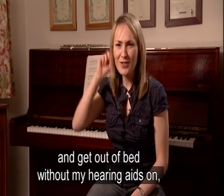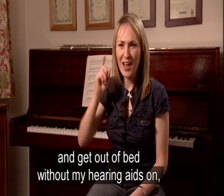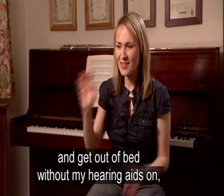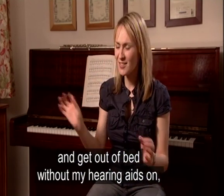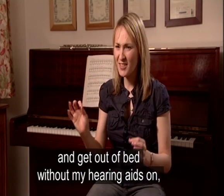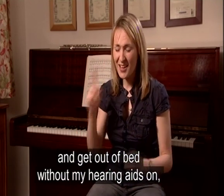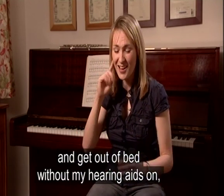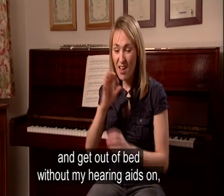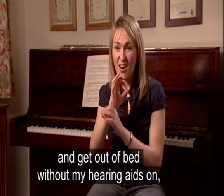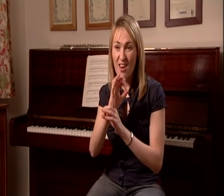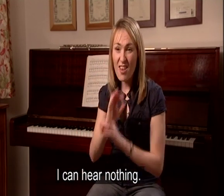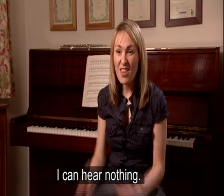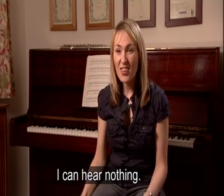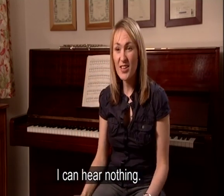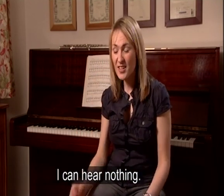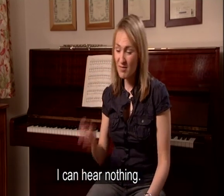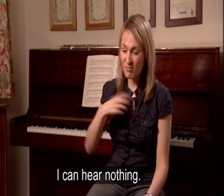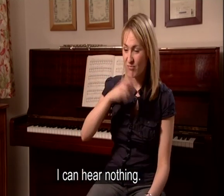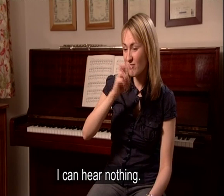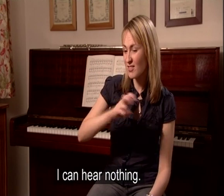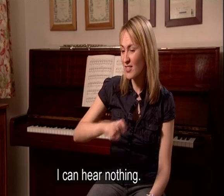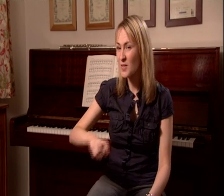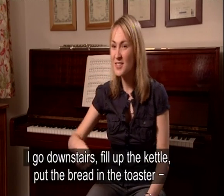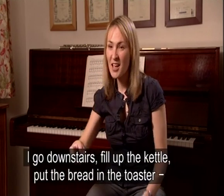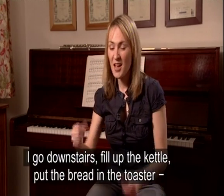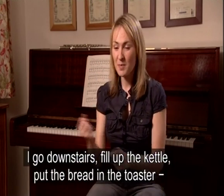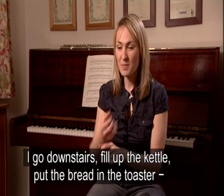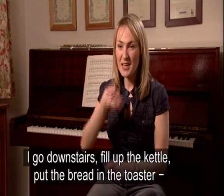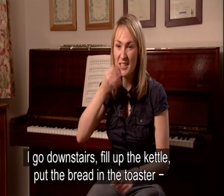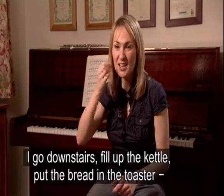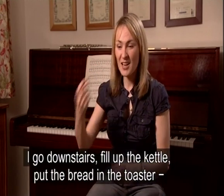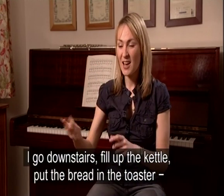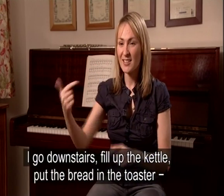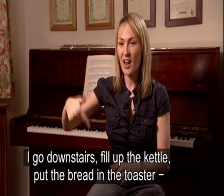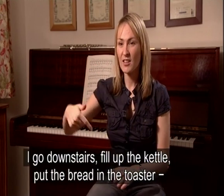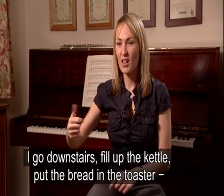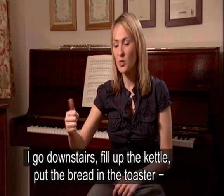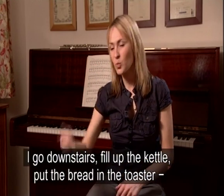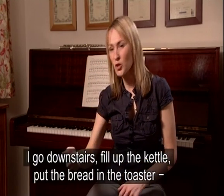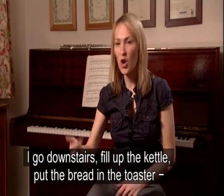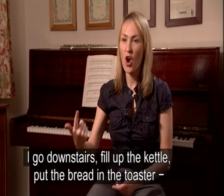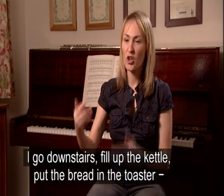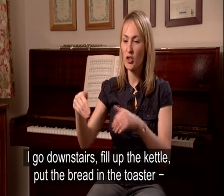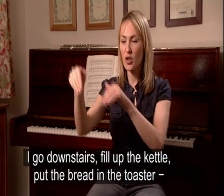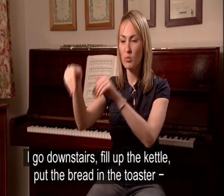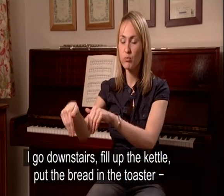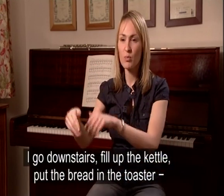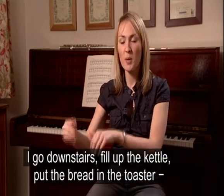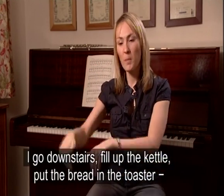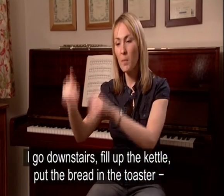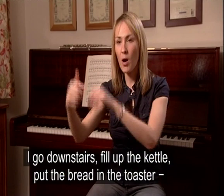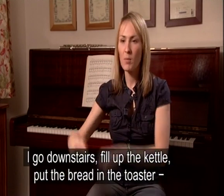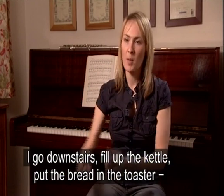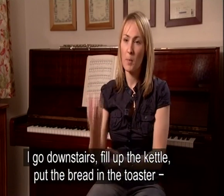bed without my hearing aid on, I can hear nothing. I go downstairs, fill up the kettle, put the bread in the